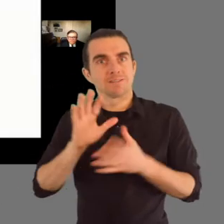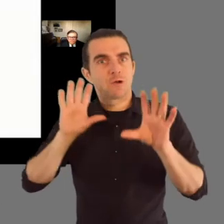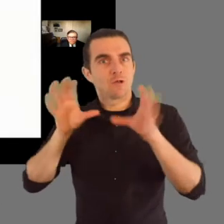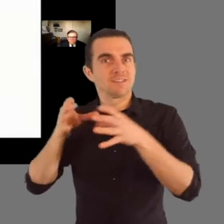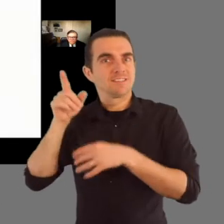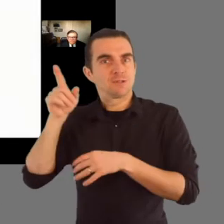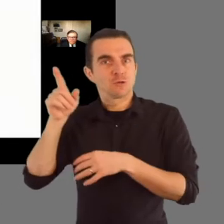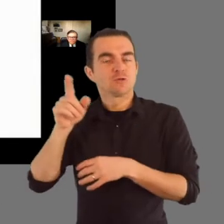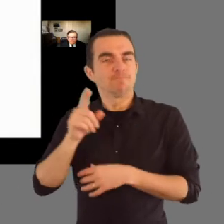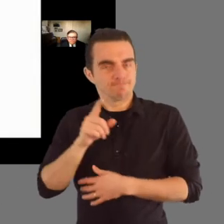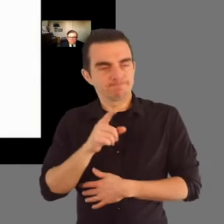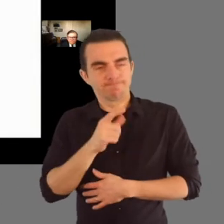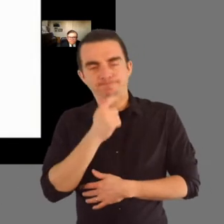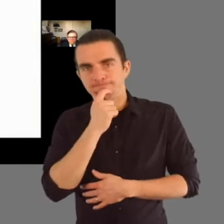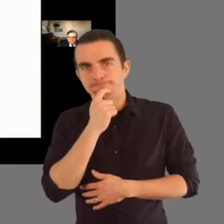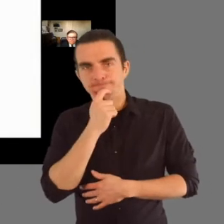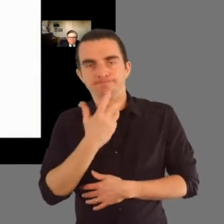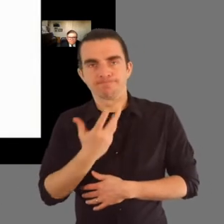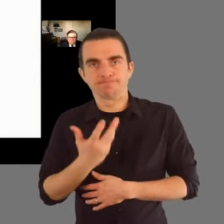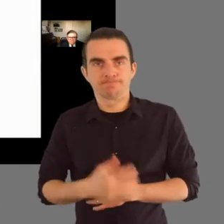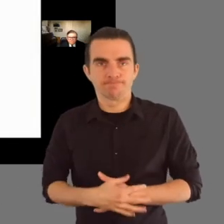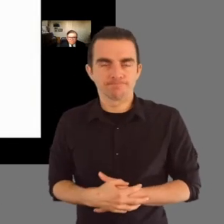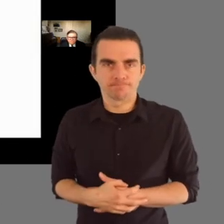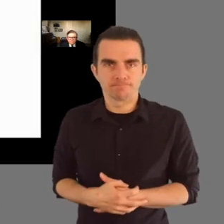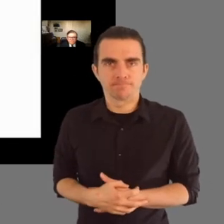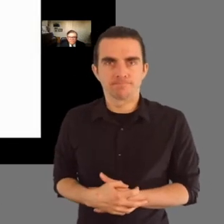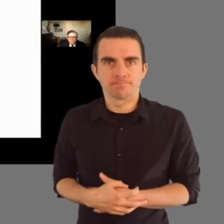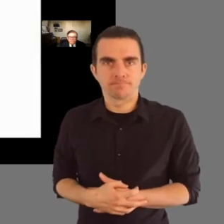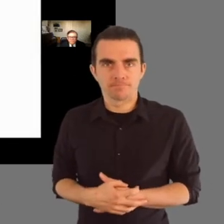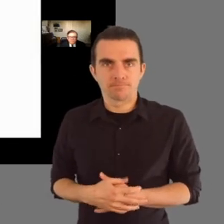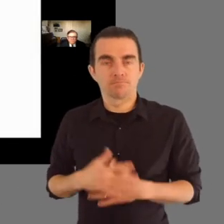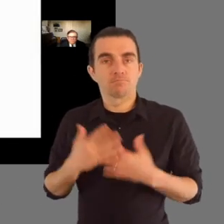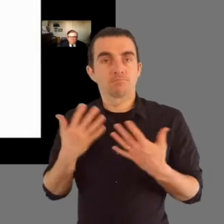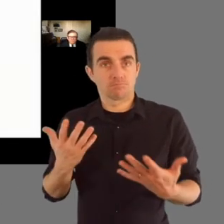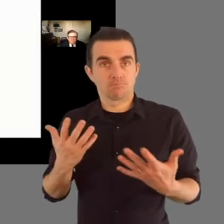Indian disability rights organization.